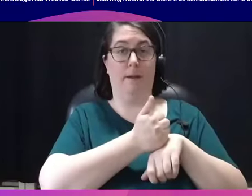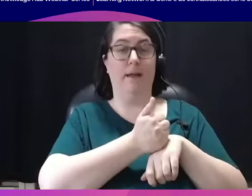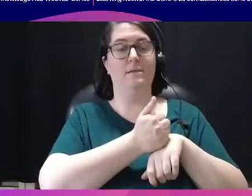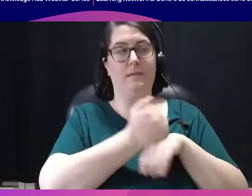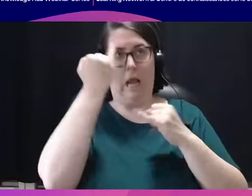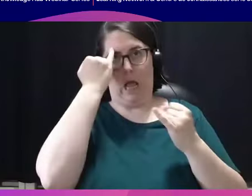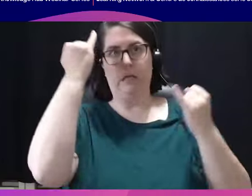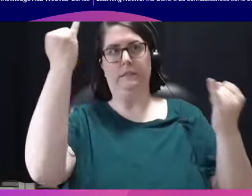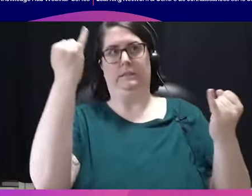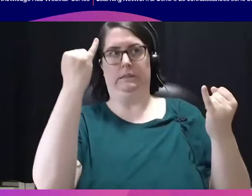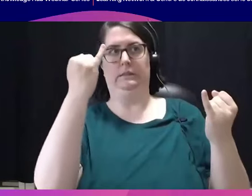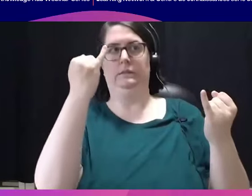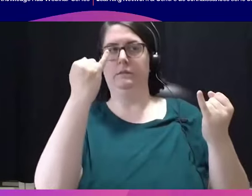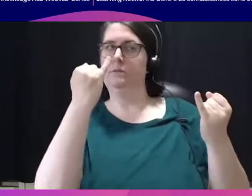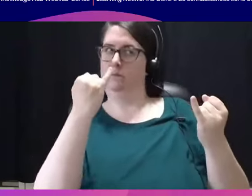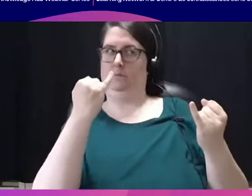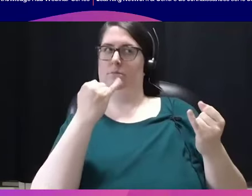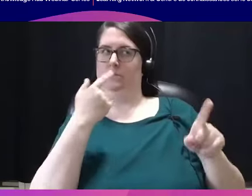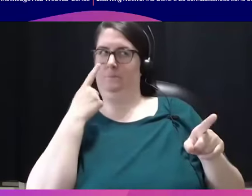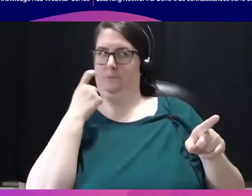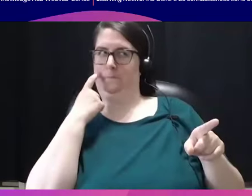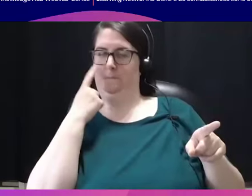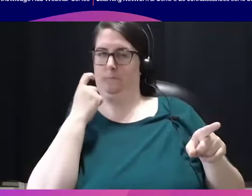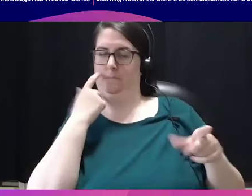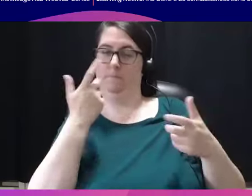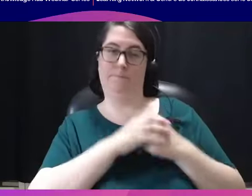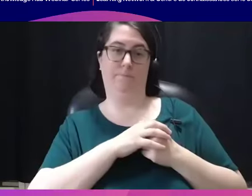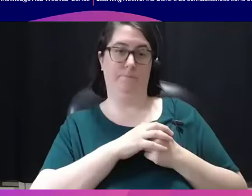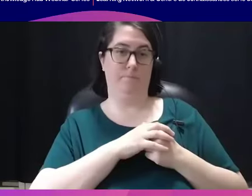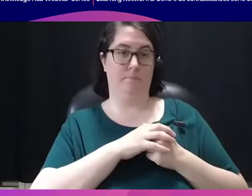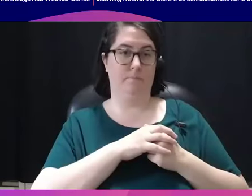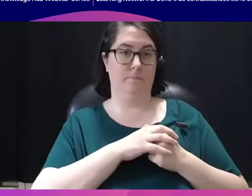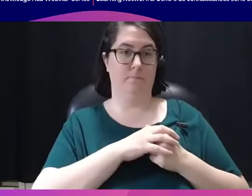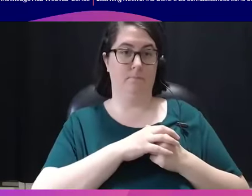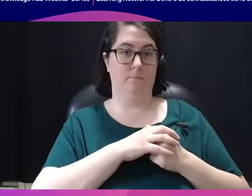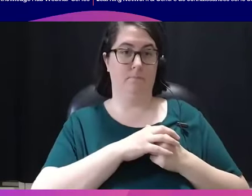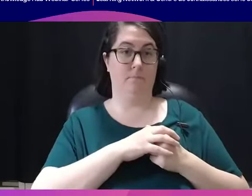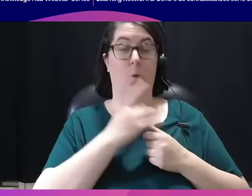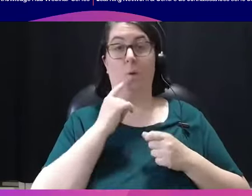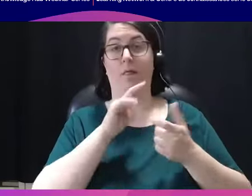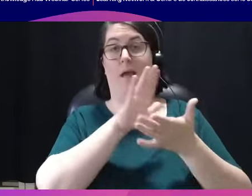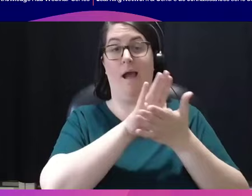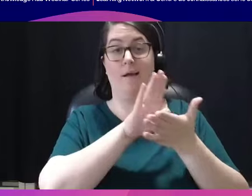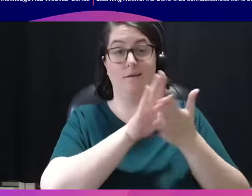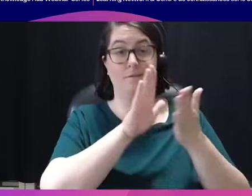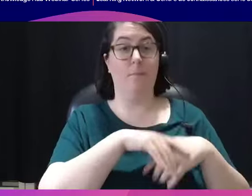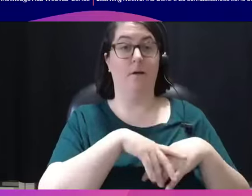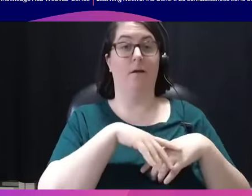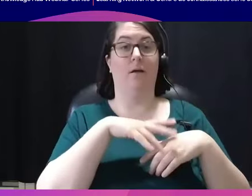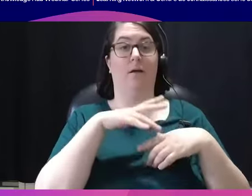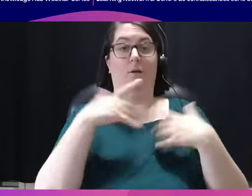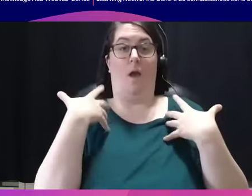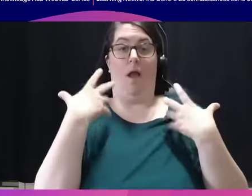when working with clients. And so this includes working with academics, activists, and health practitioners together to